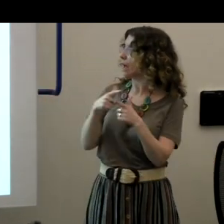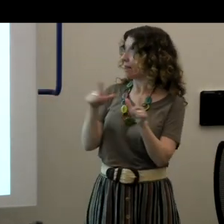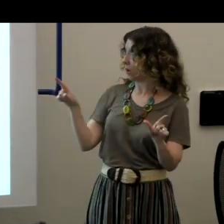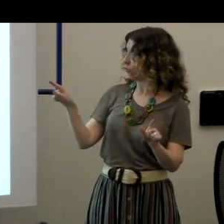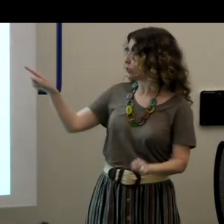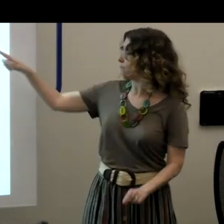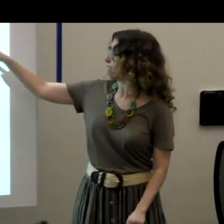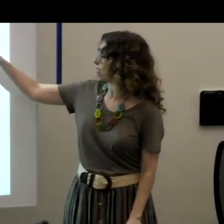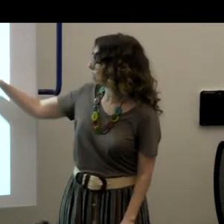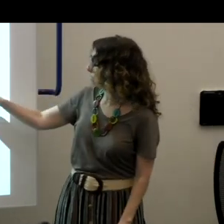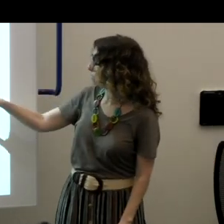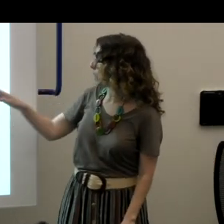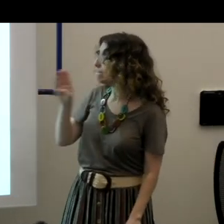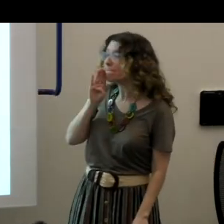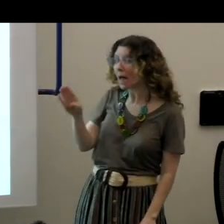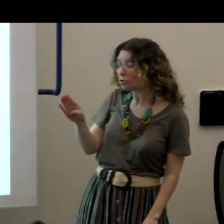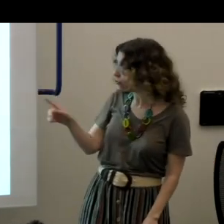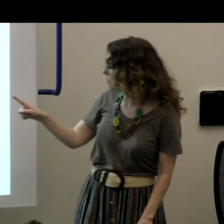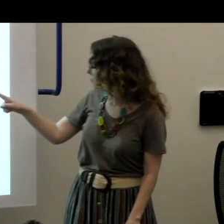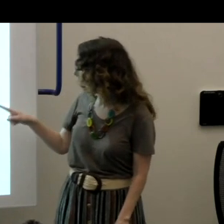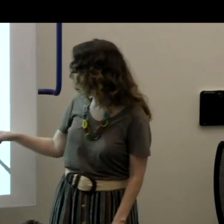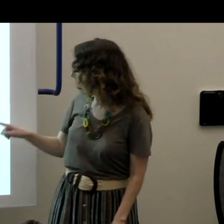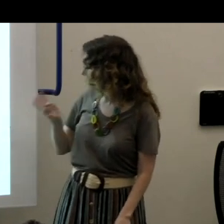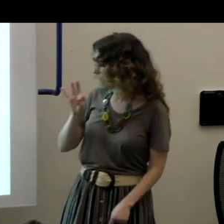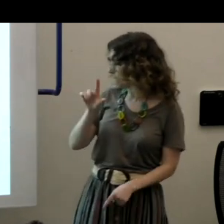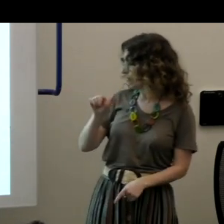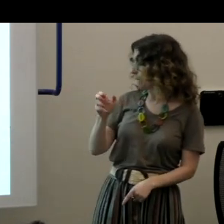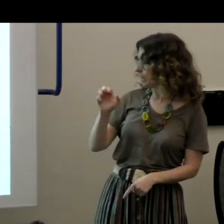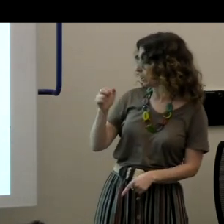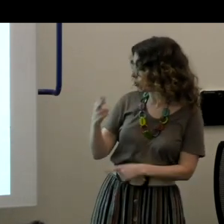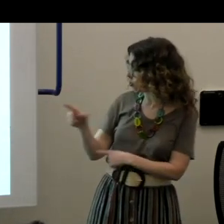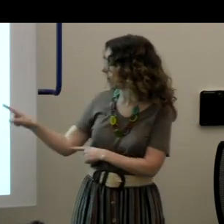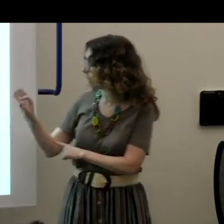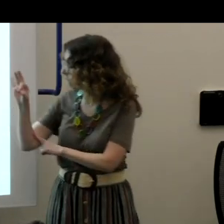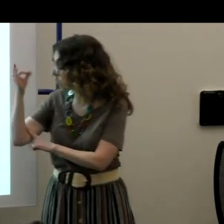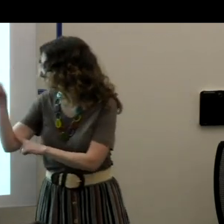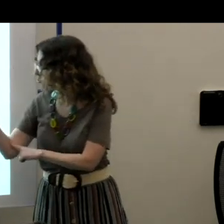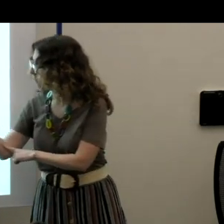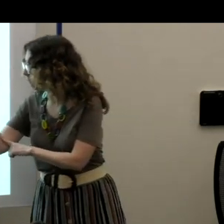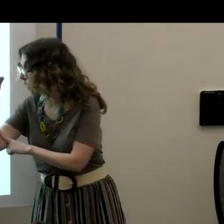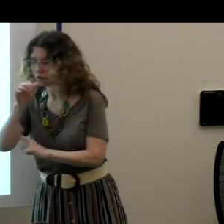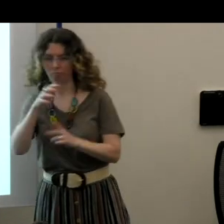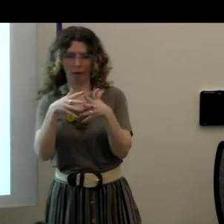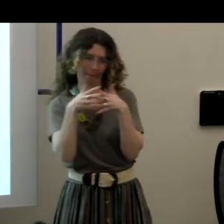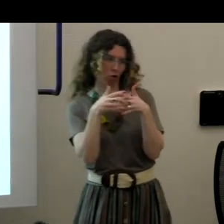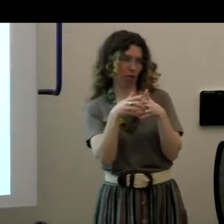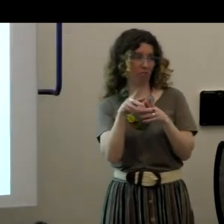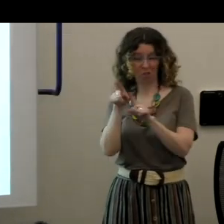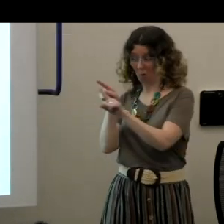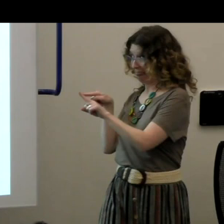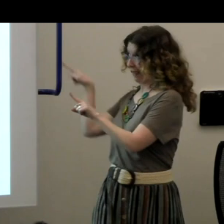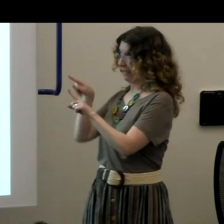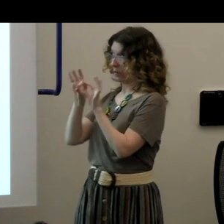Here's the old French sign language and how it's been influenced, and then Belgian sign language down to Flemish sign language and French,